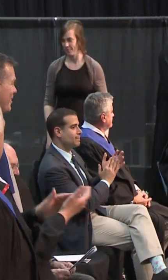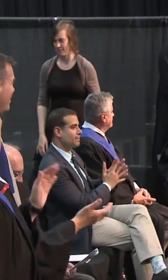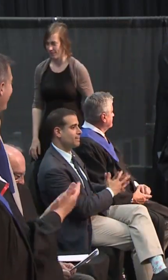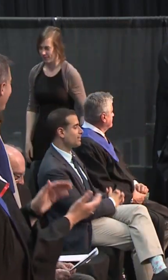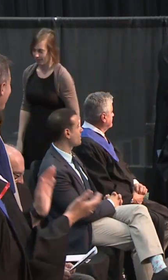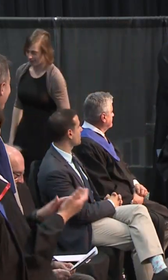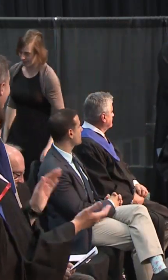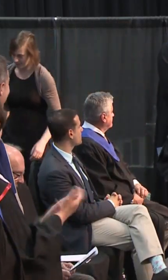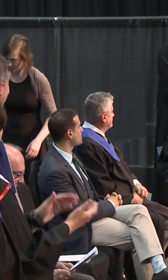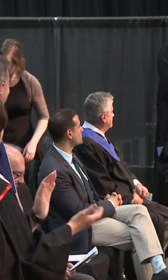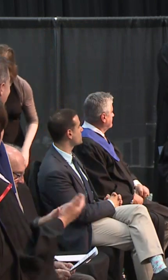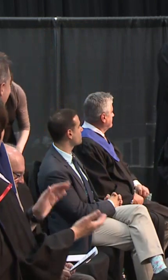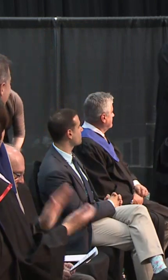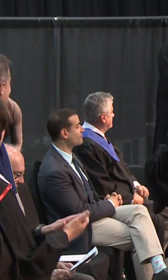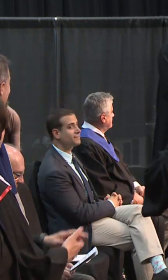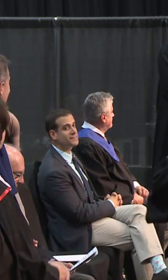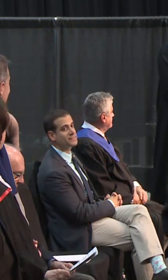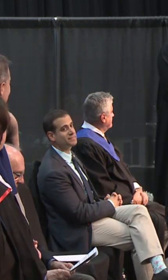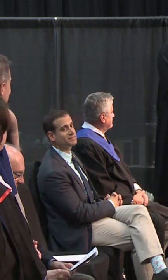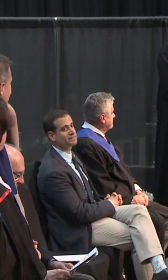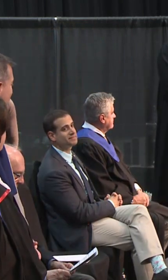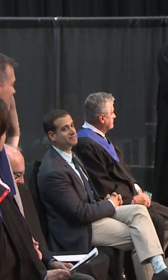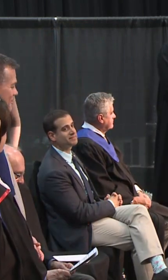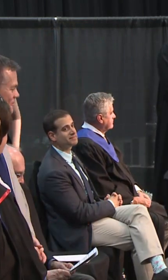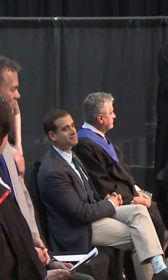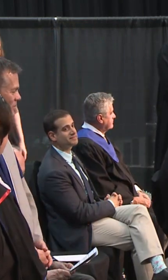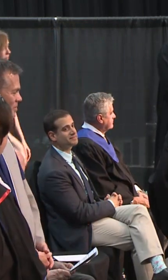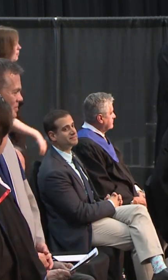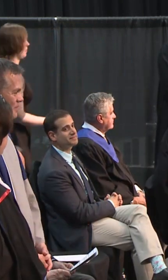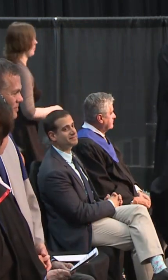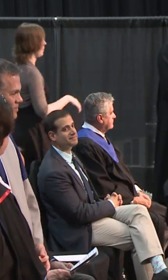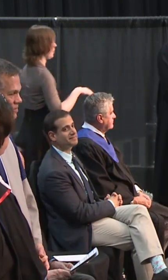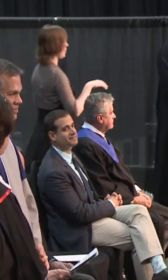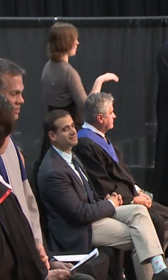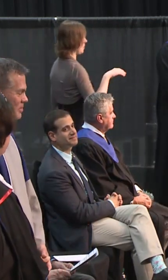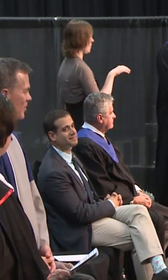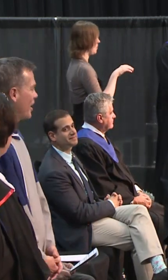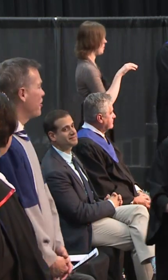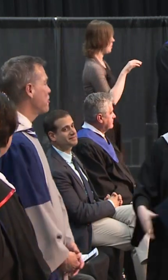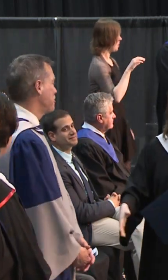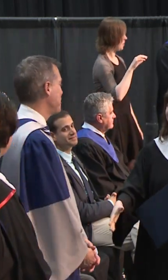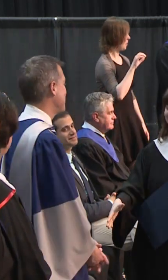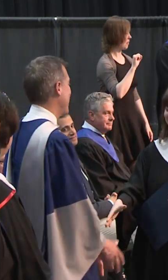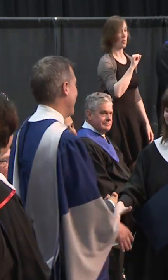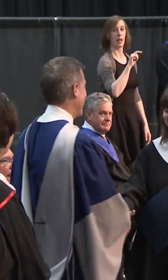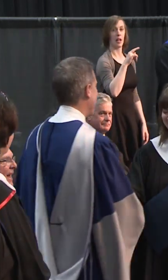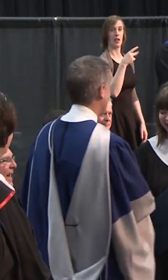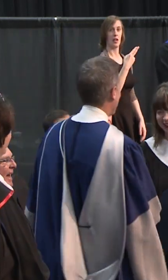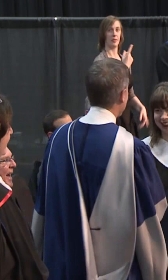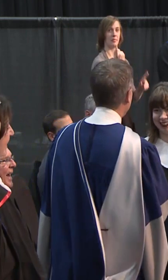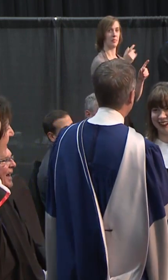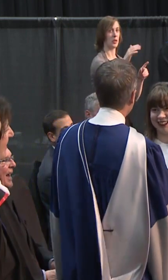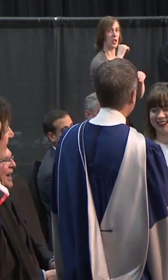Sarah Durkee Baird joins us now to present her daughter her certificate in Applied Media and Communication Arts.